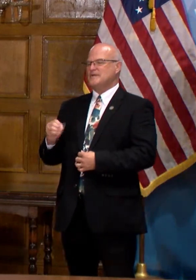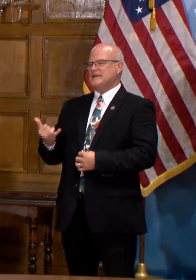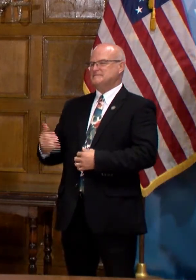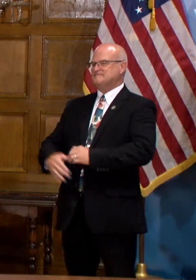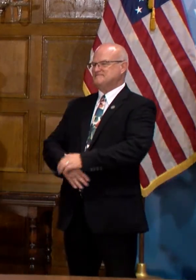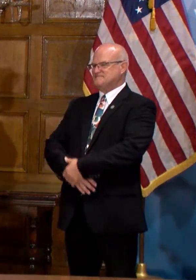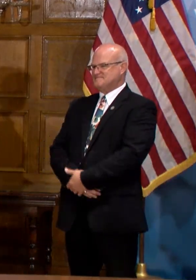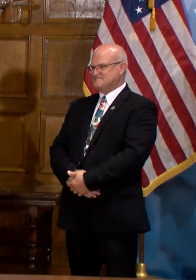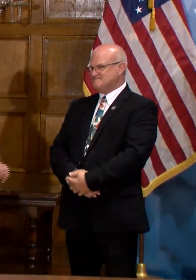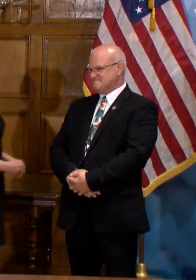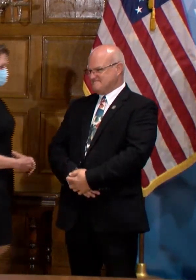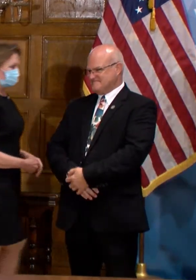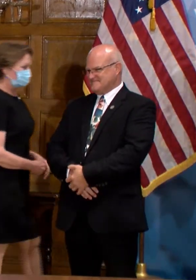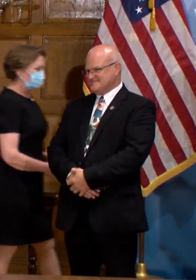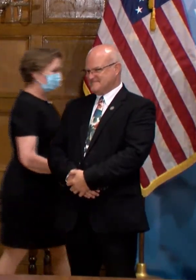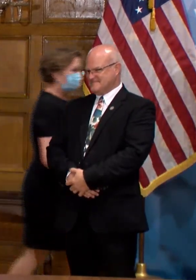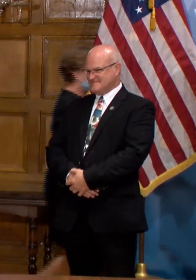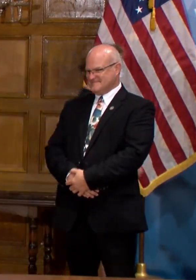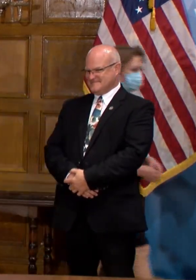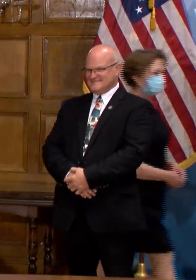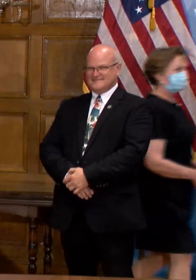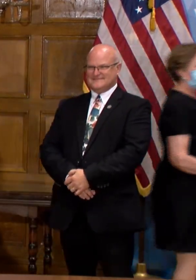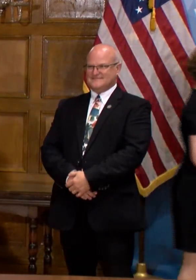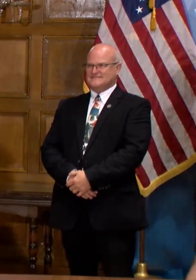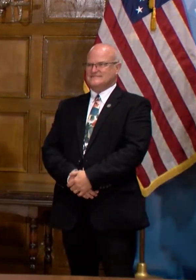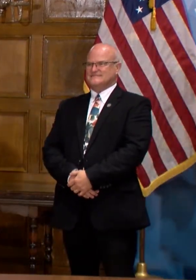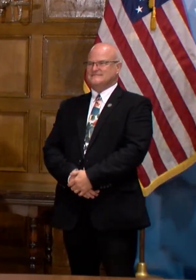How are you doing? I am doing fine. Good.